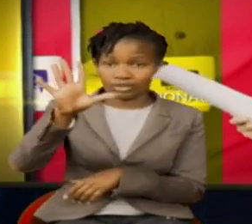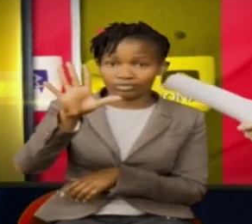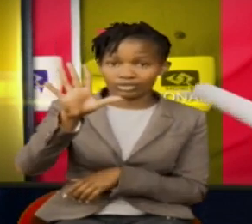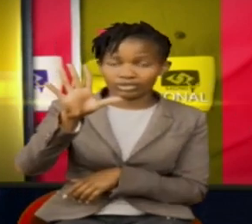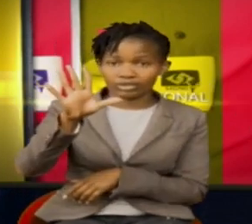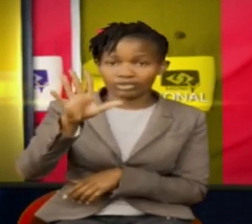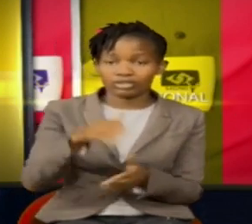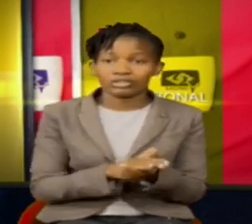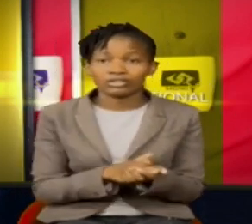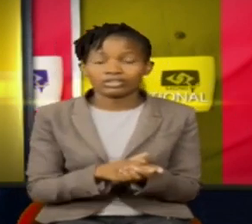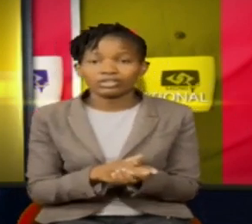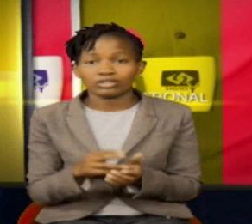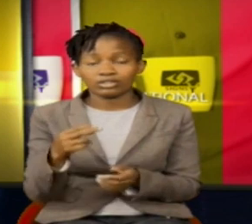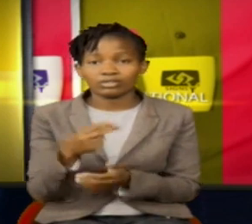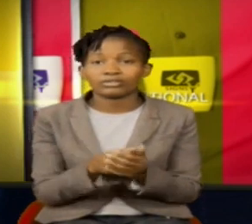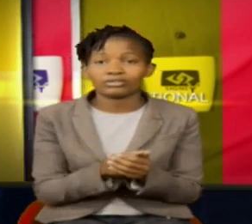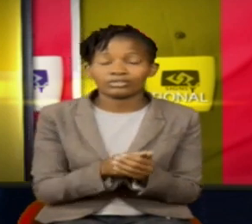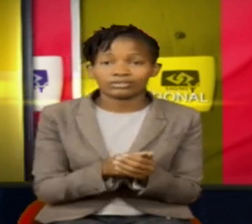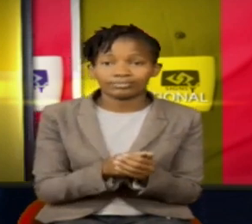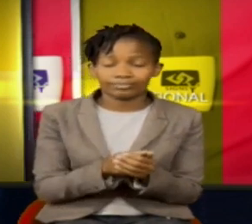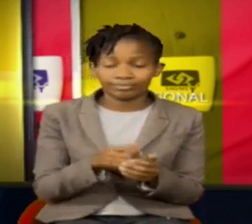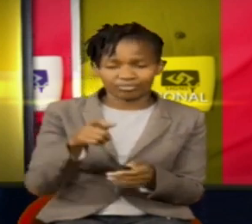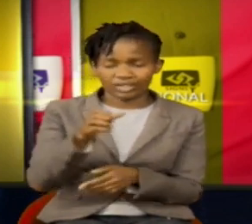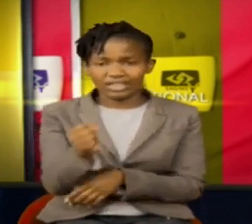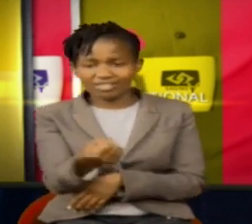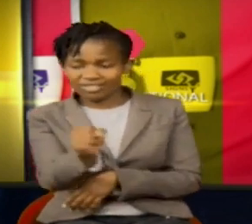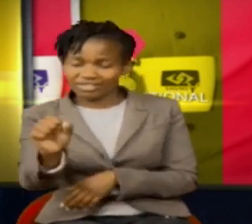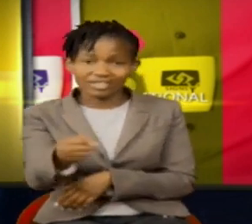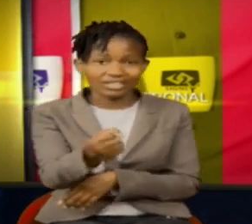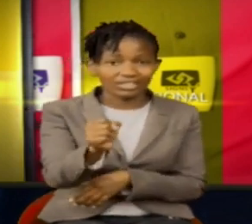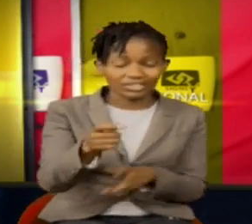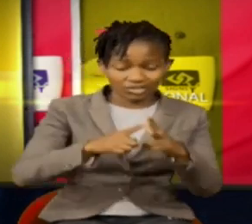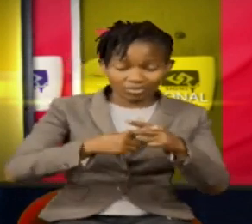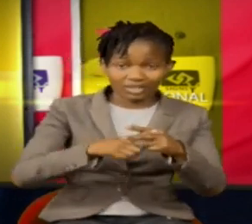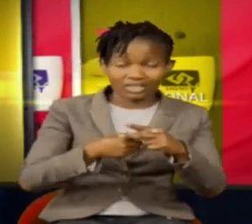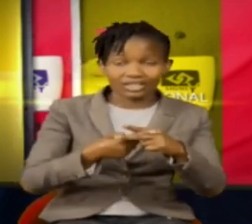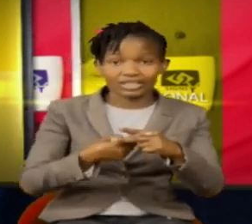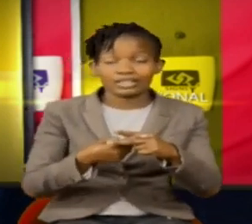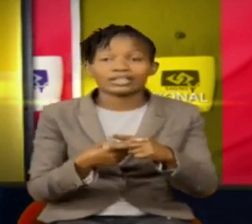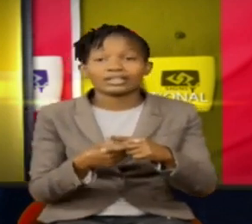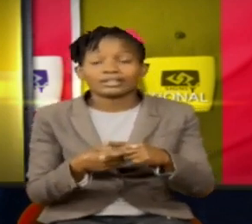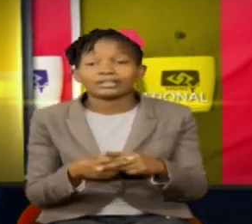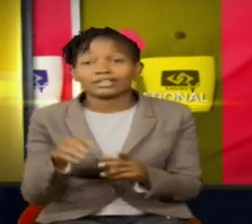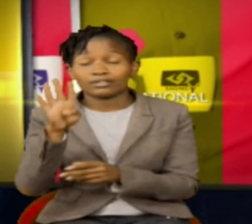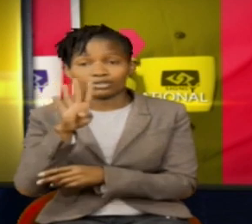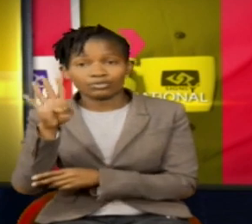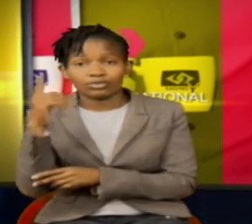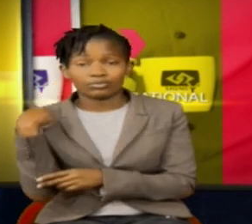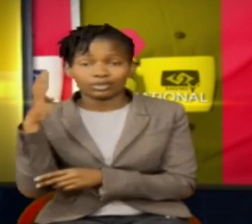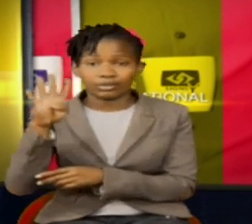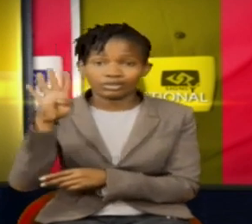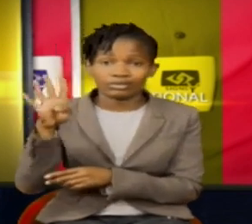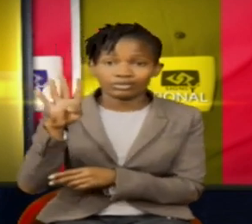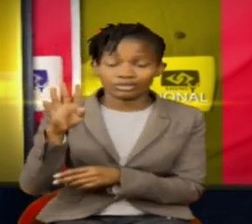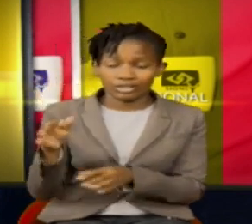or hood to hood? We call it hood to hood. Yeah. Mutaa tour. So we're starting at Githurai 44. Yes. Remember, this is also the time when